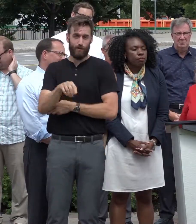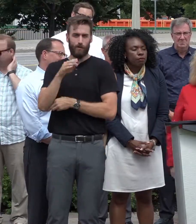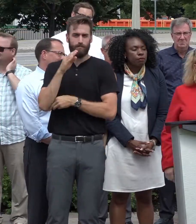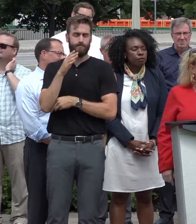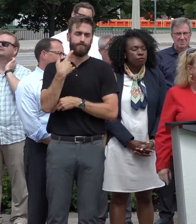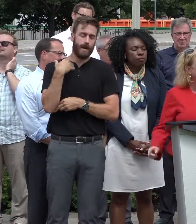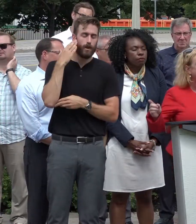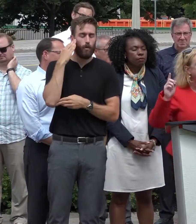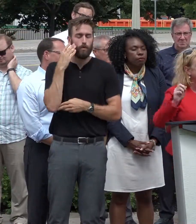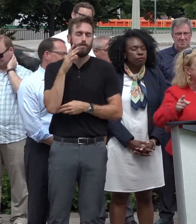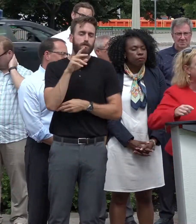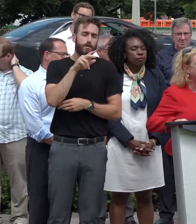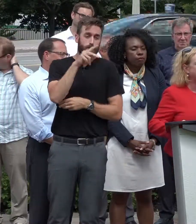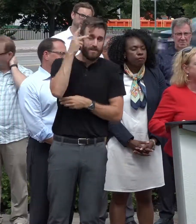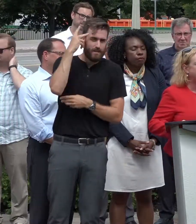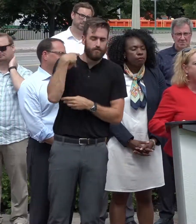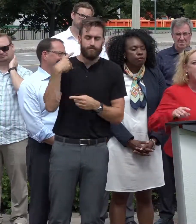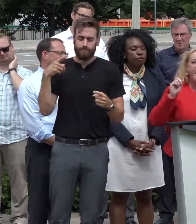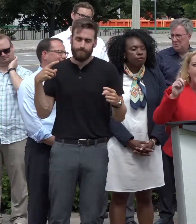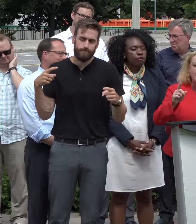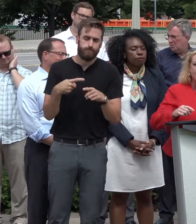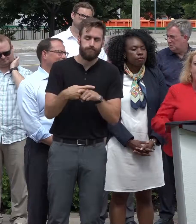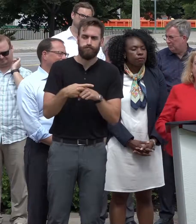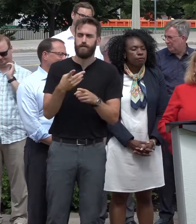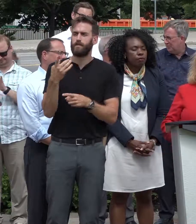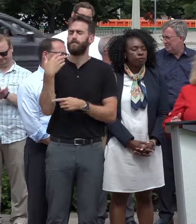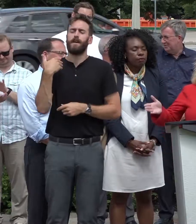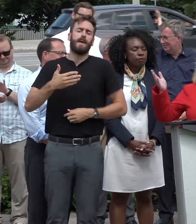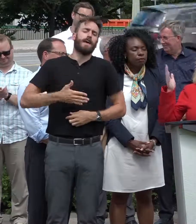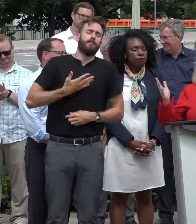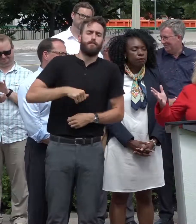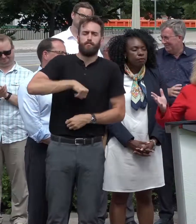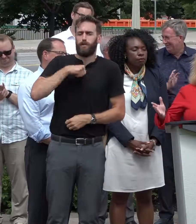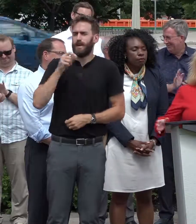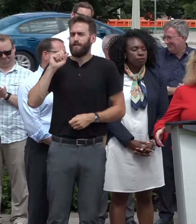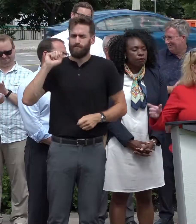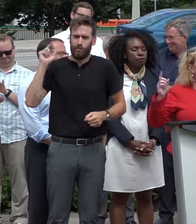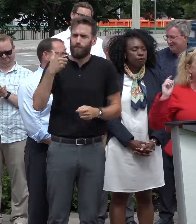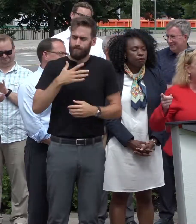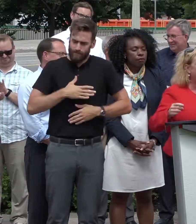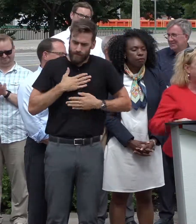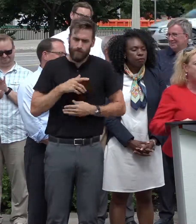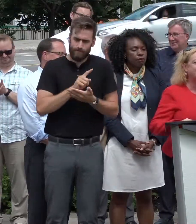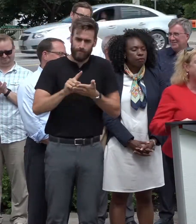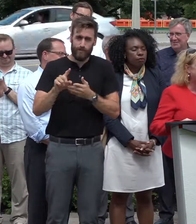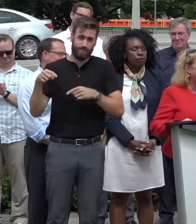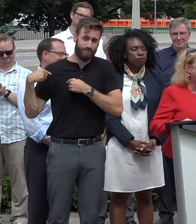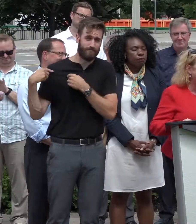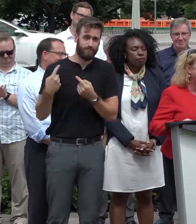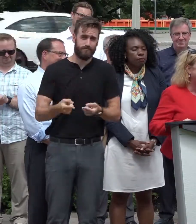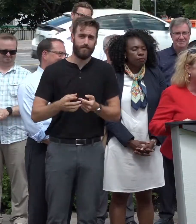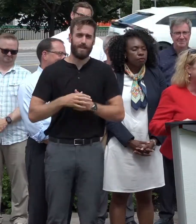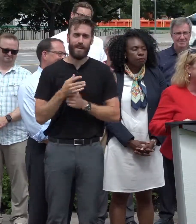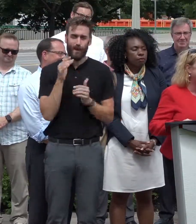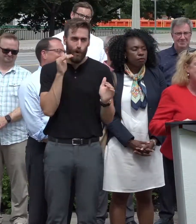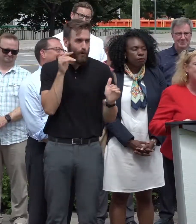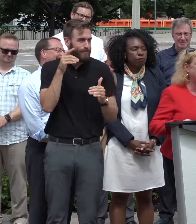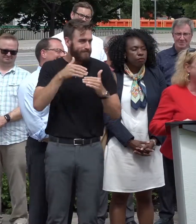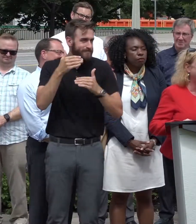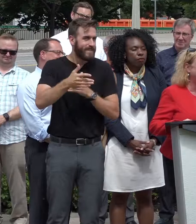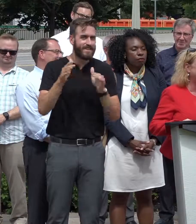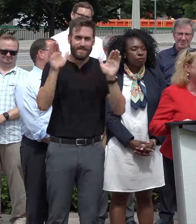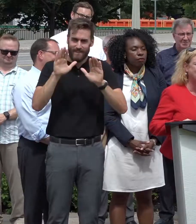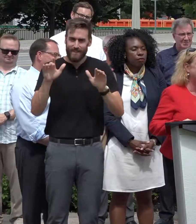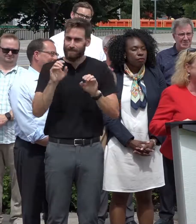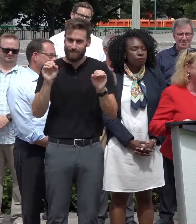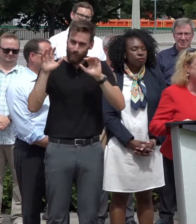of political affiliation, stands with you today. Happy Pride, everyone. Enjoy the week. And I hope it doesn't rain next Sunday, but